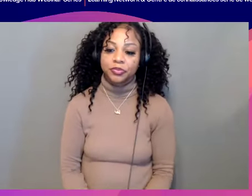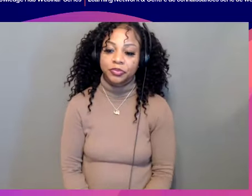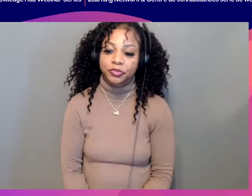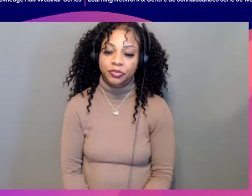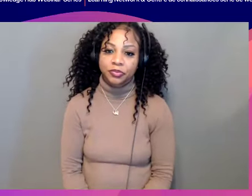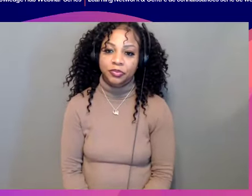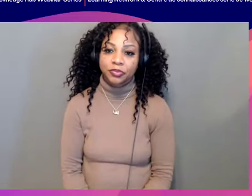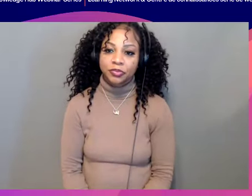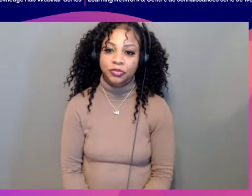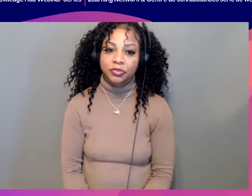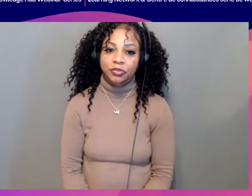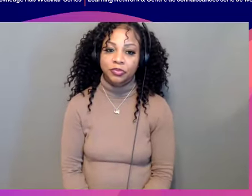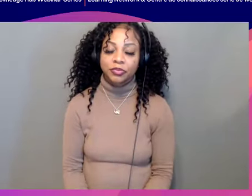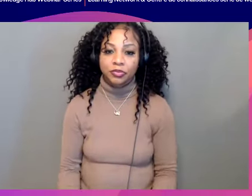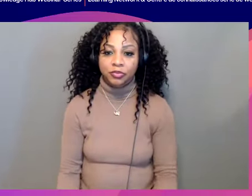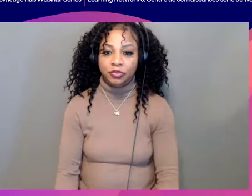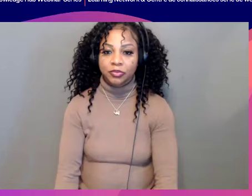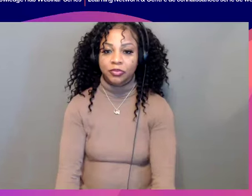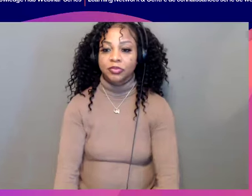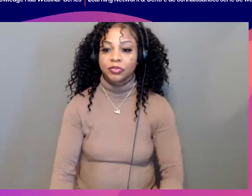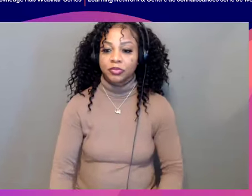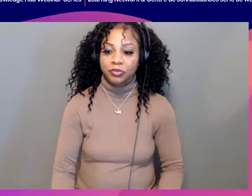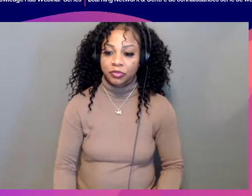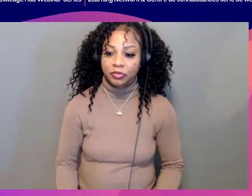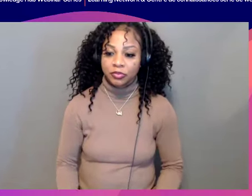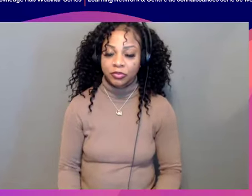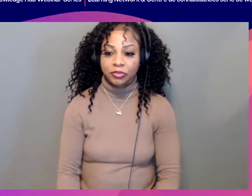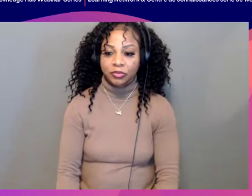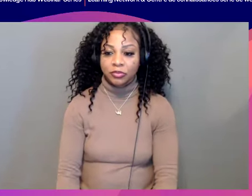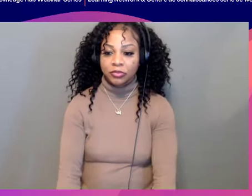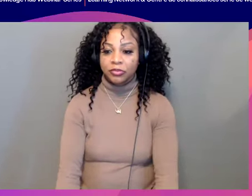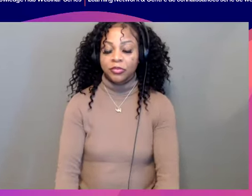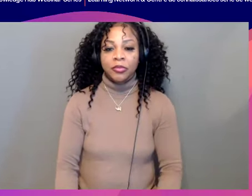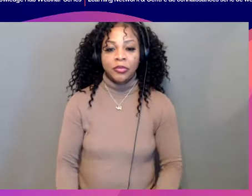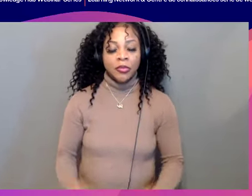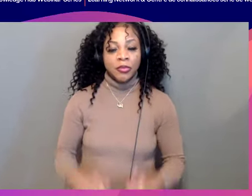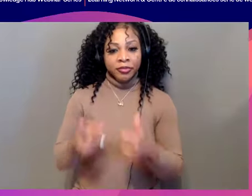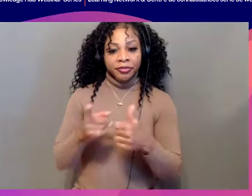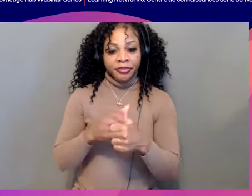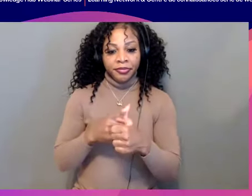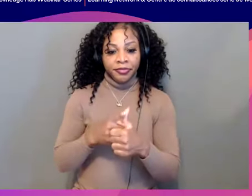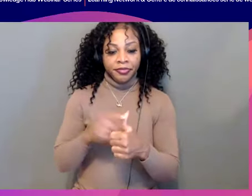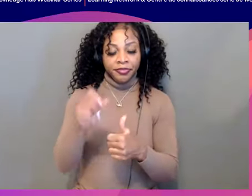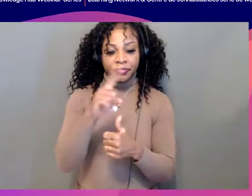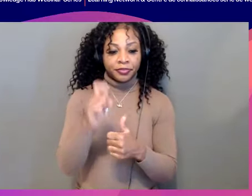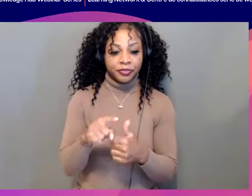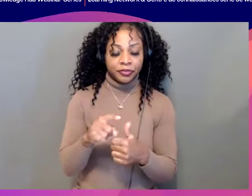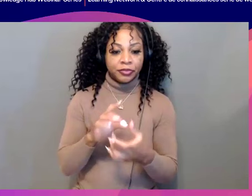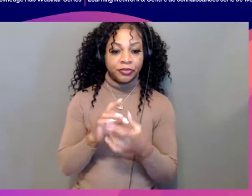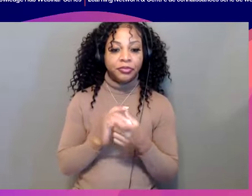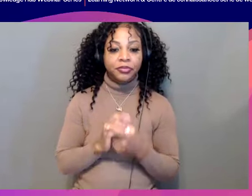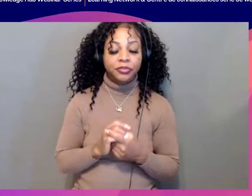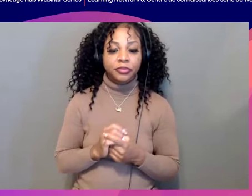Yes, thank you, Jenna. So the first question that we received in the audience is about what are